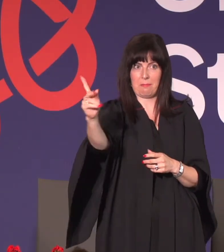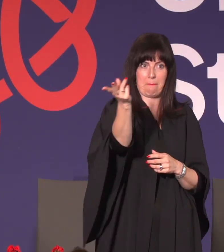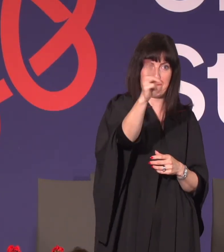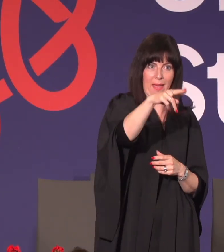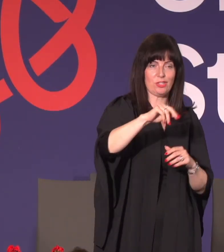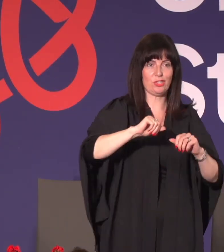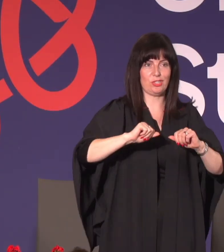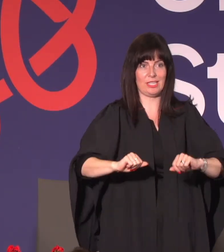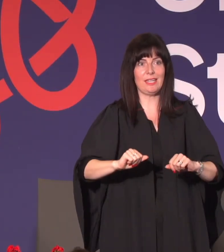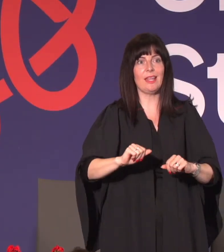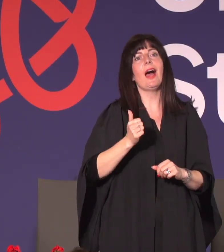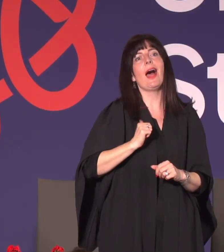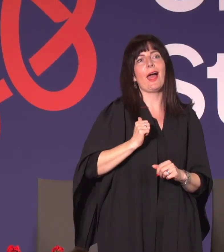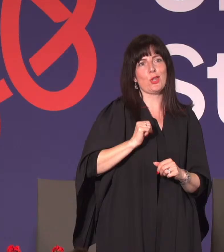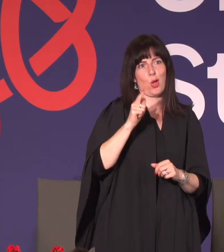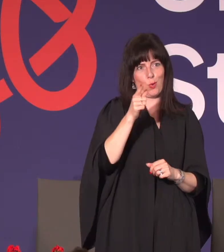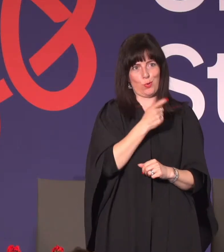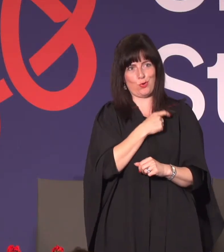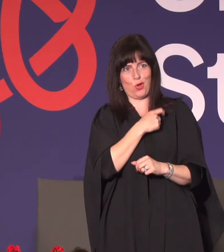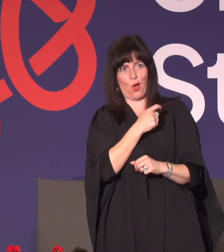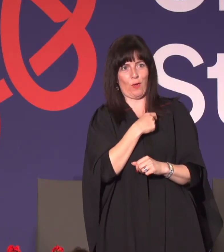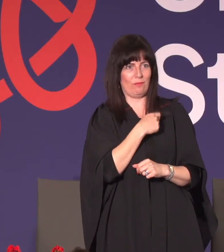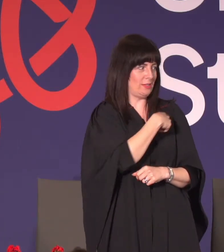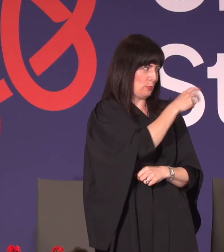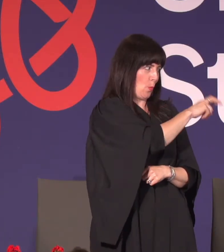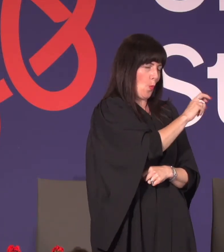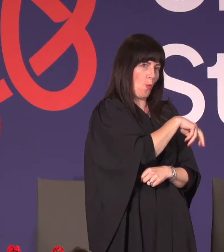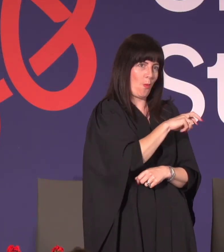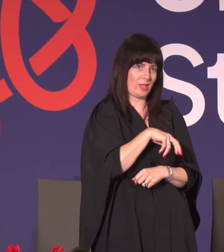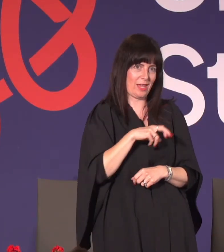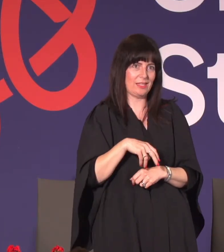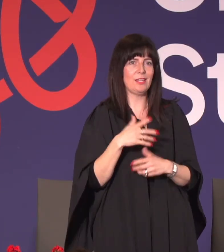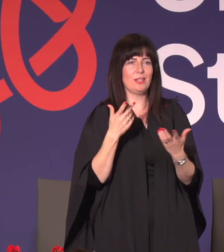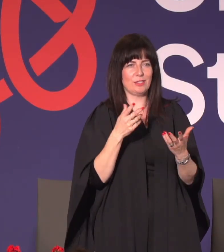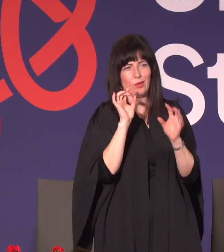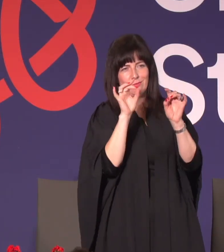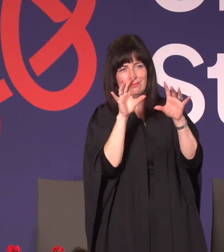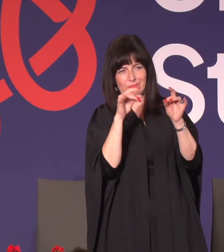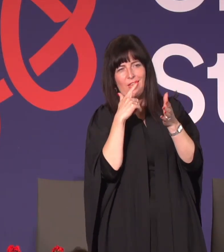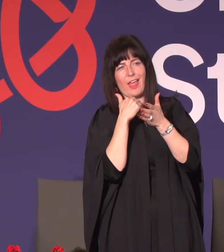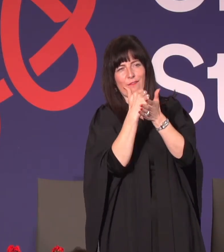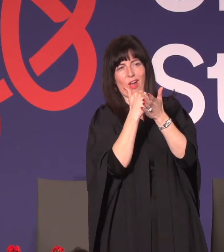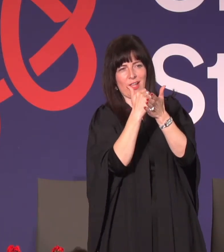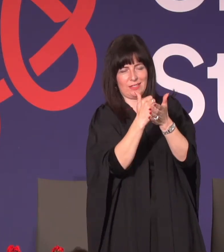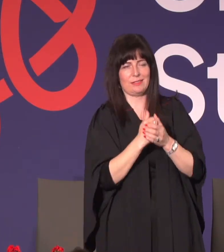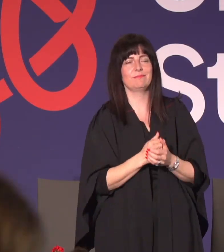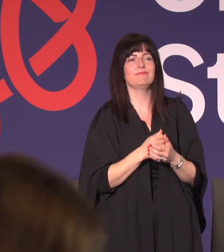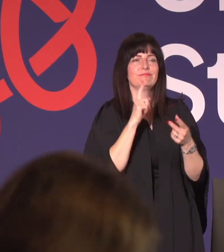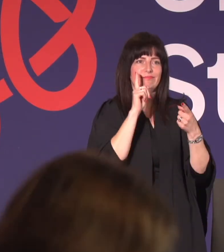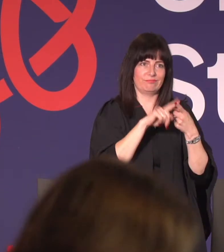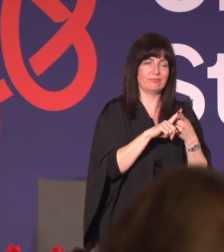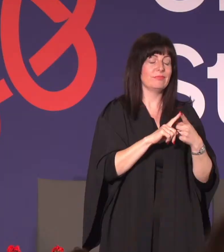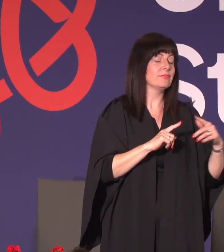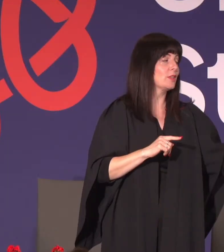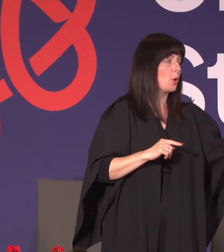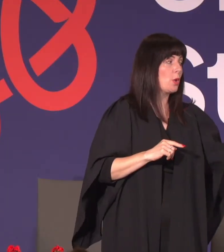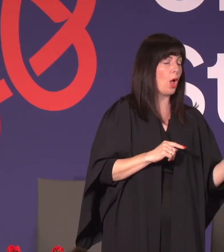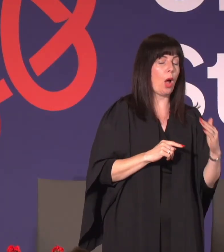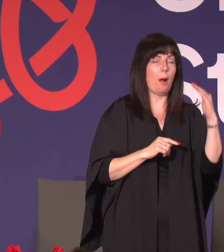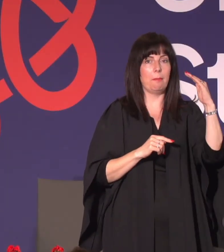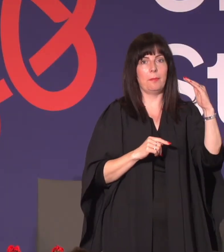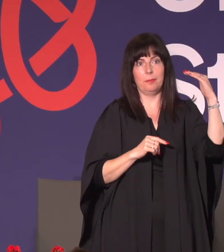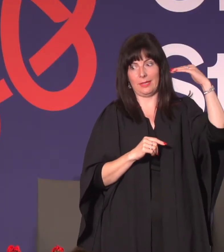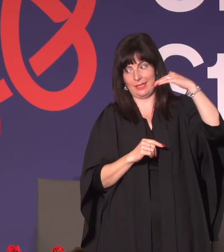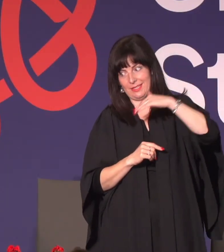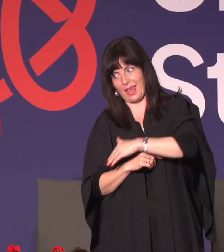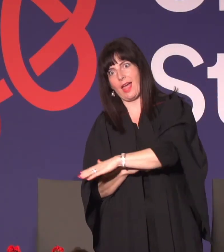about this stage, about walking across the stage, so a couple of bits of advice. Firstly, there is a ramp coming up and a ramp going